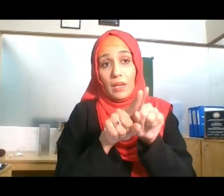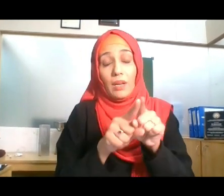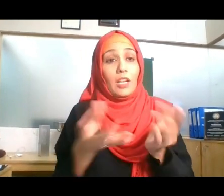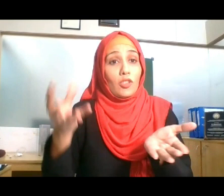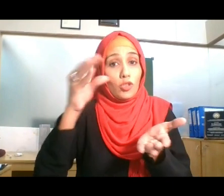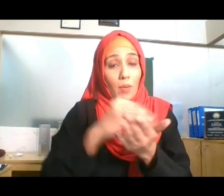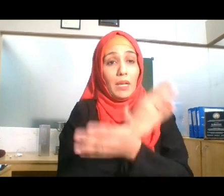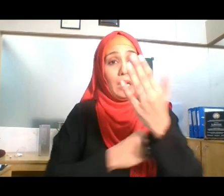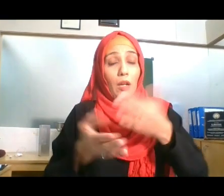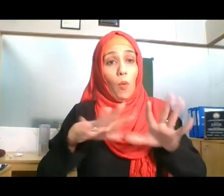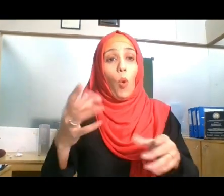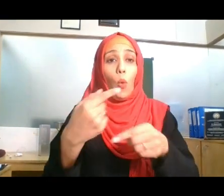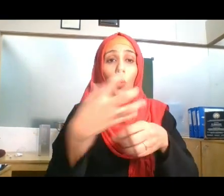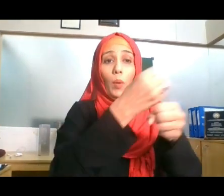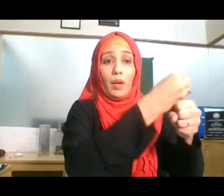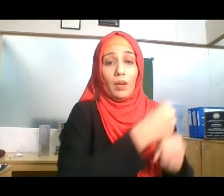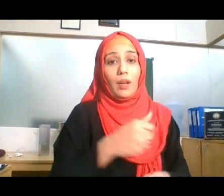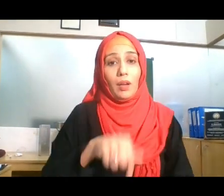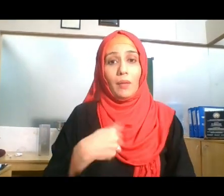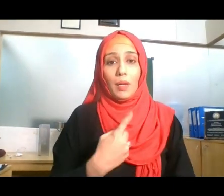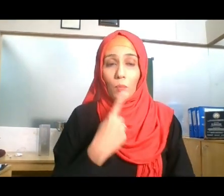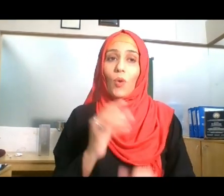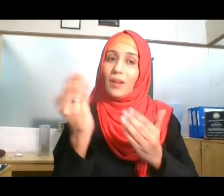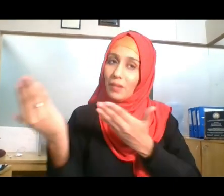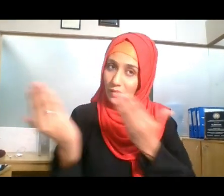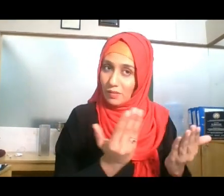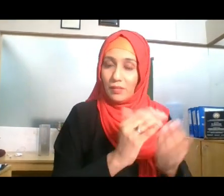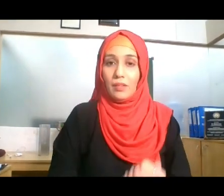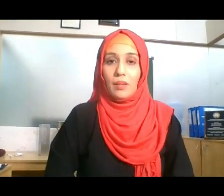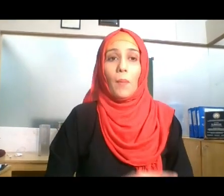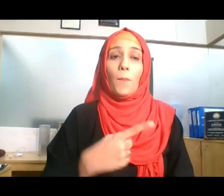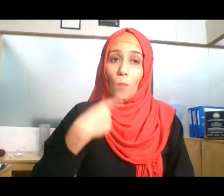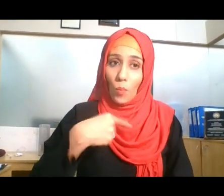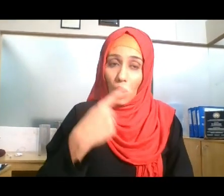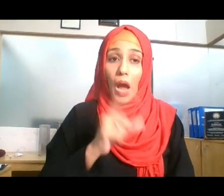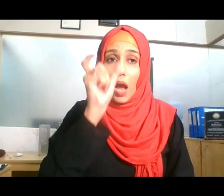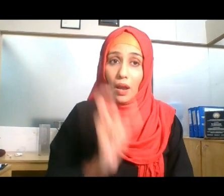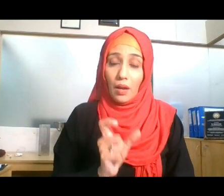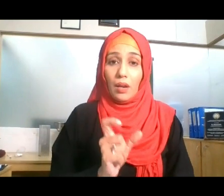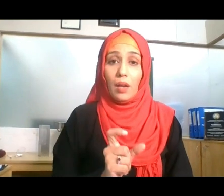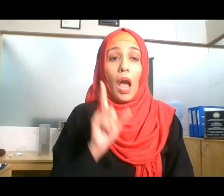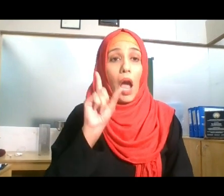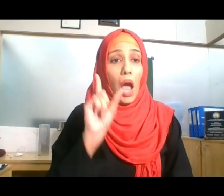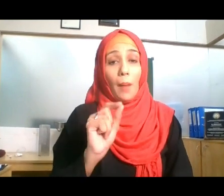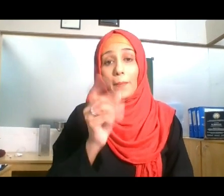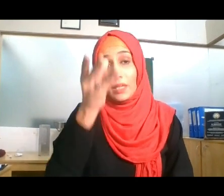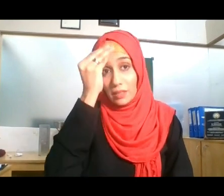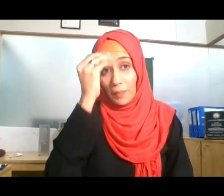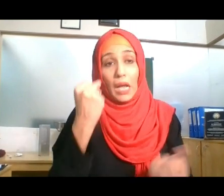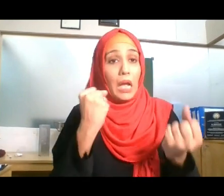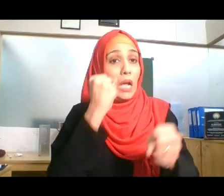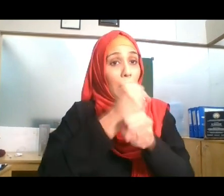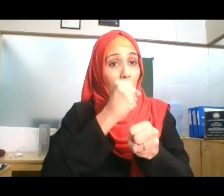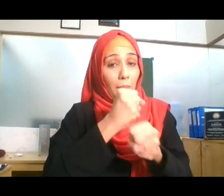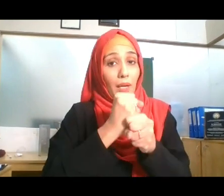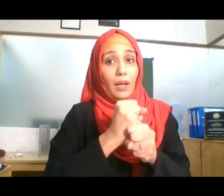vulnerable groups. And I would now like to invite her to speak to us about the commitments that the government can make. And like